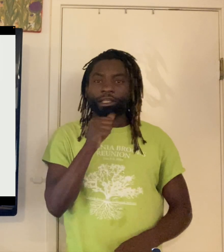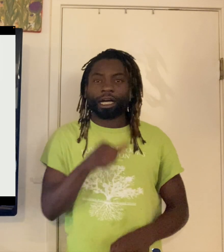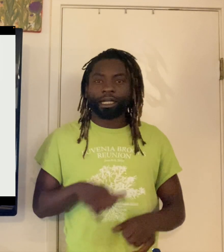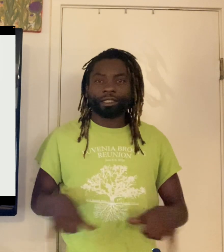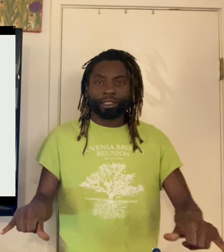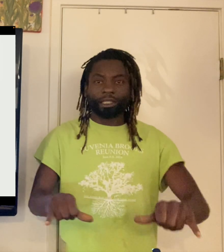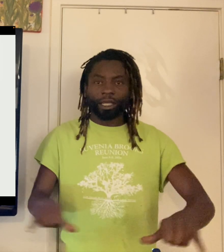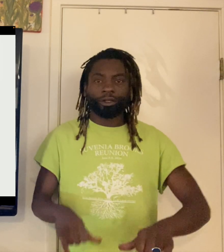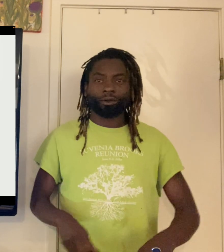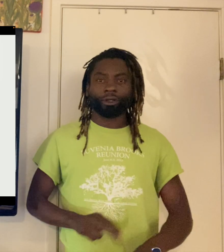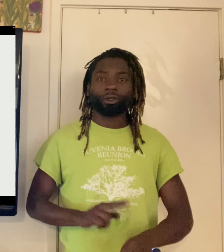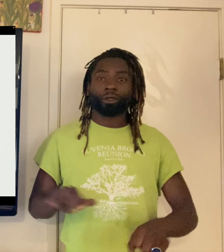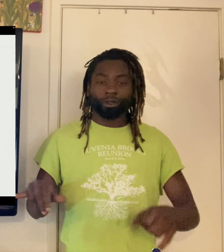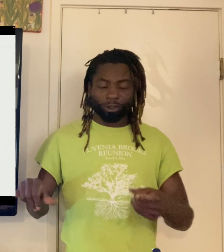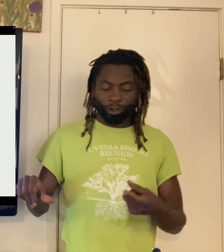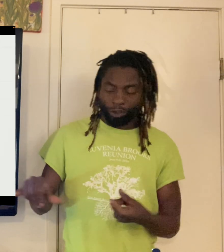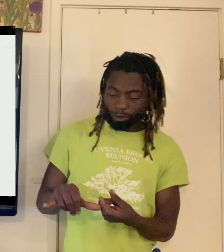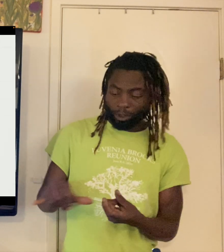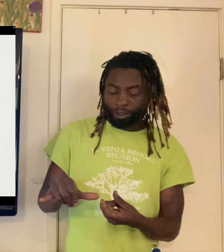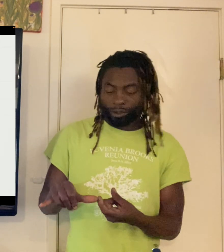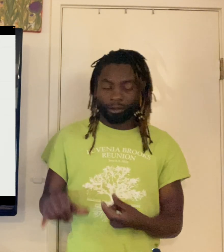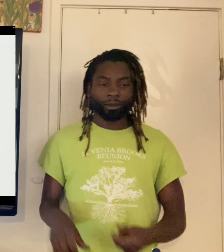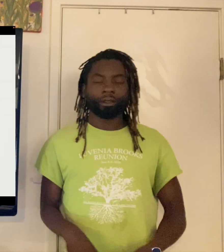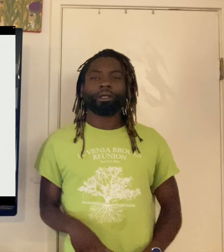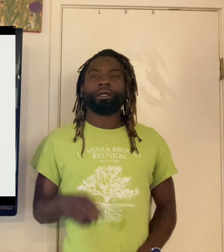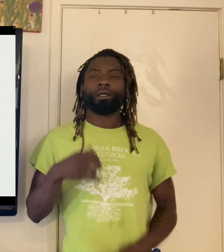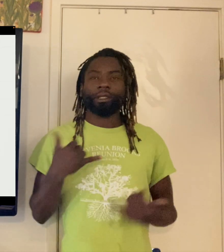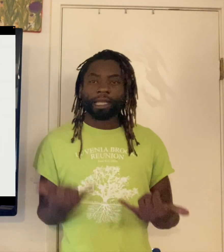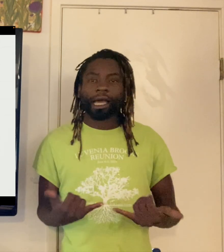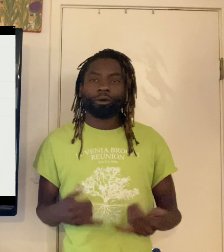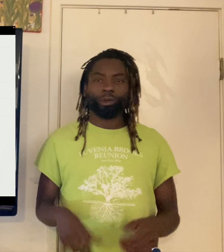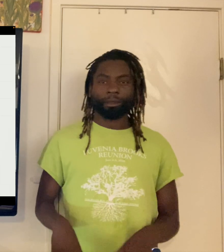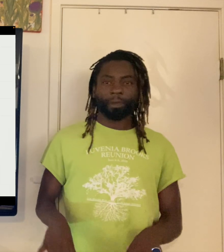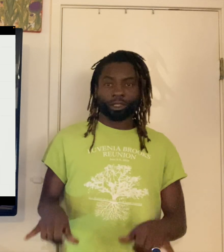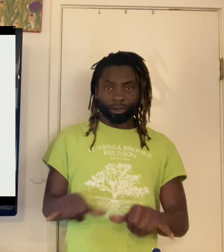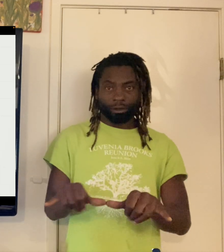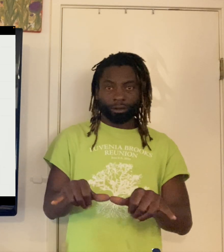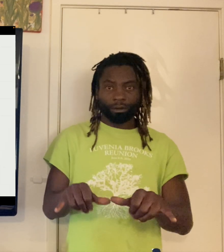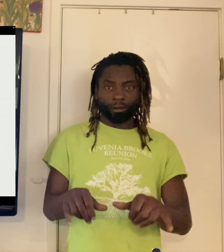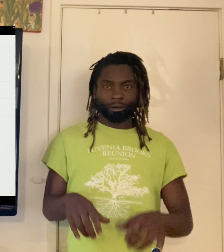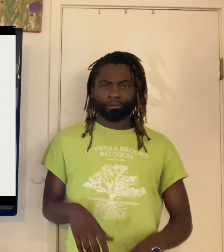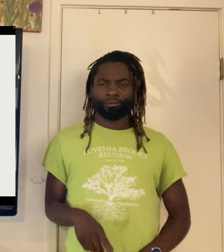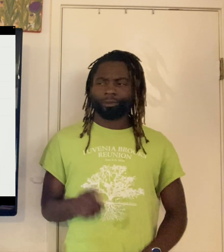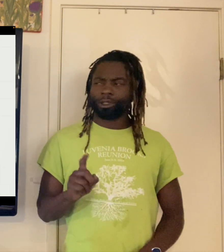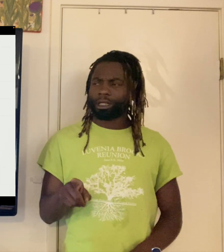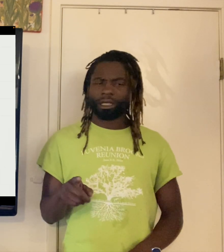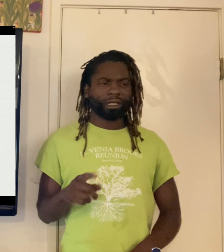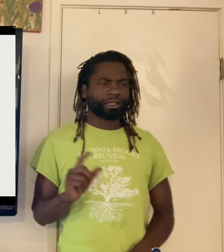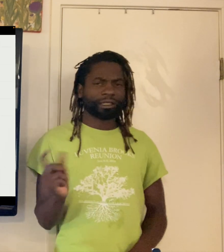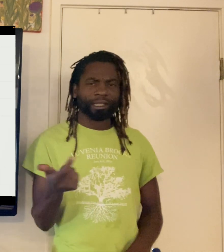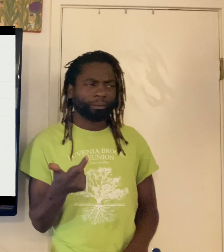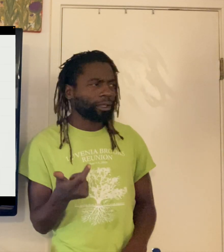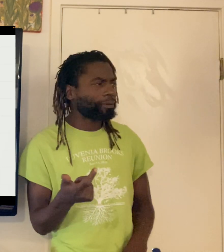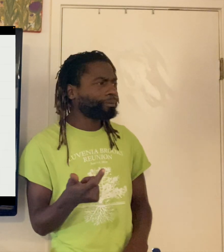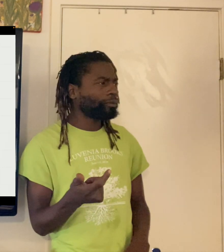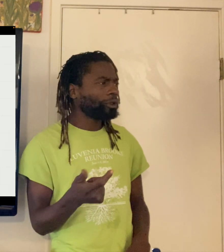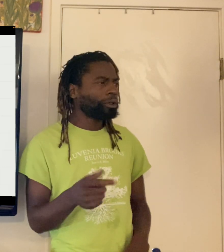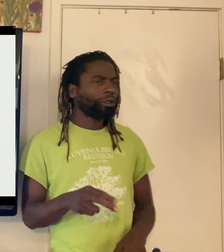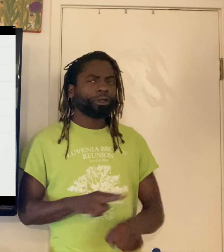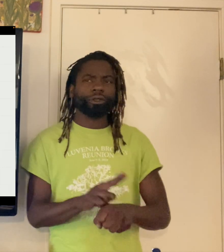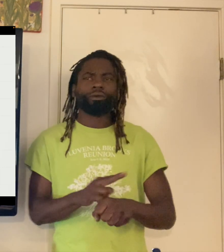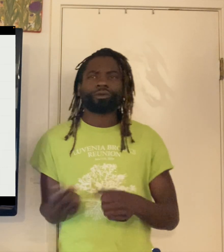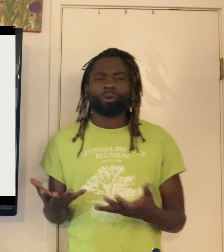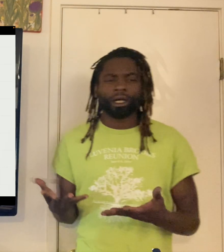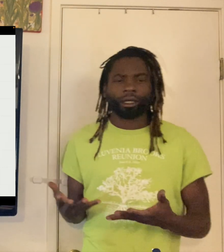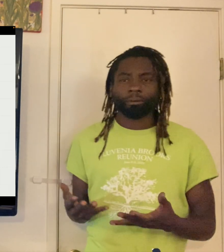Non-Standard Units. Okay, so now let's do some measuring. First, we need something to measure. What should we